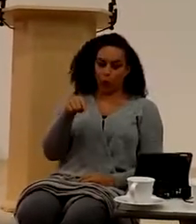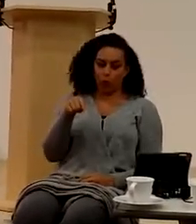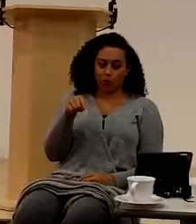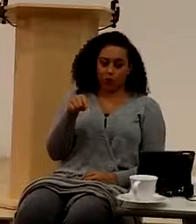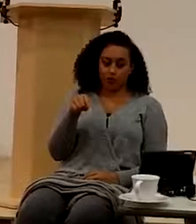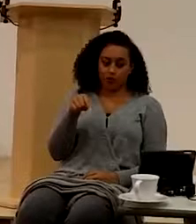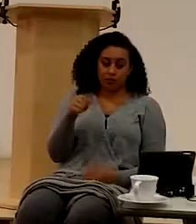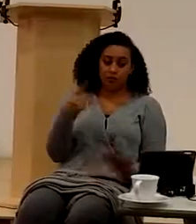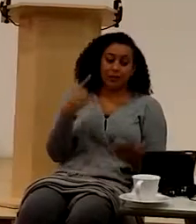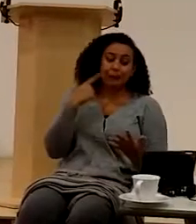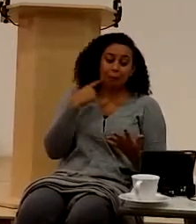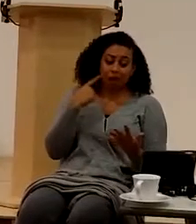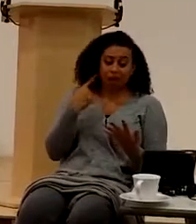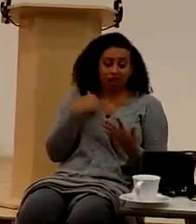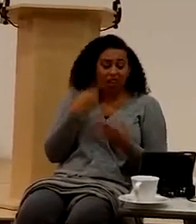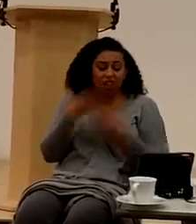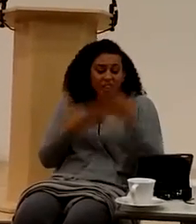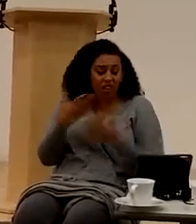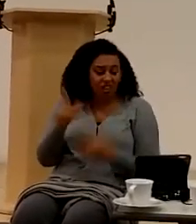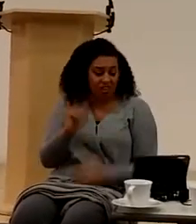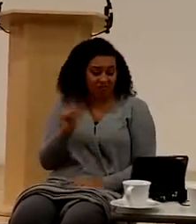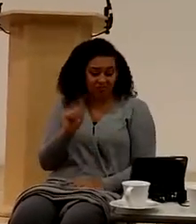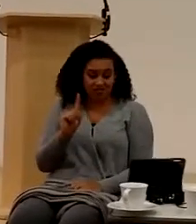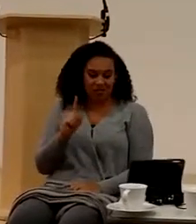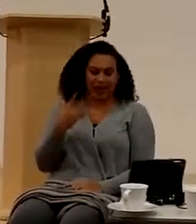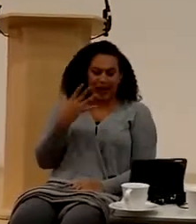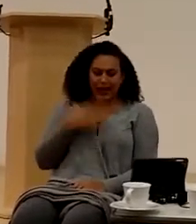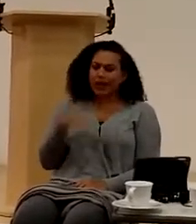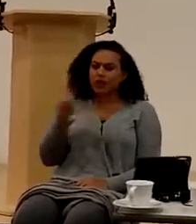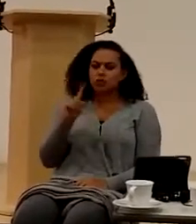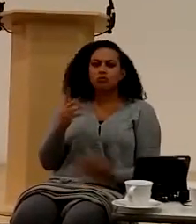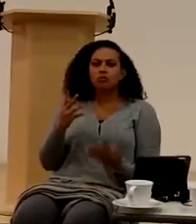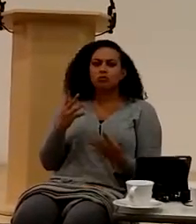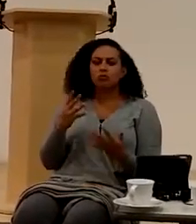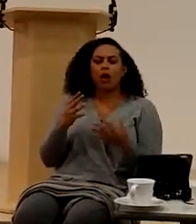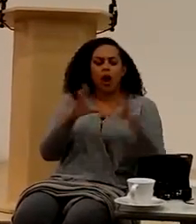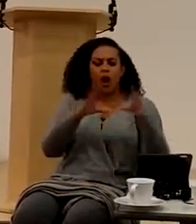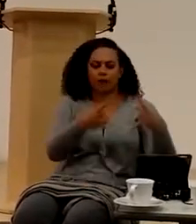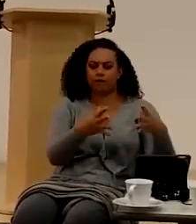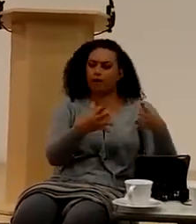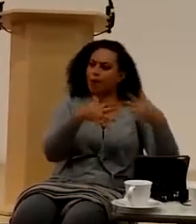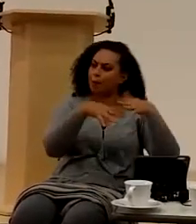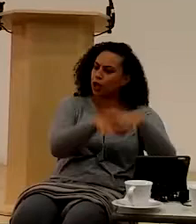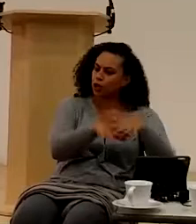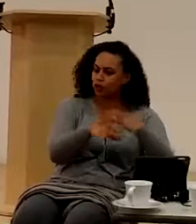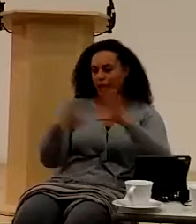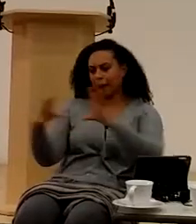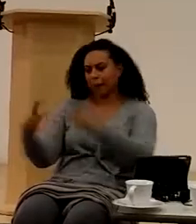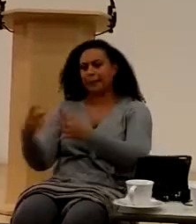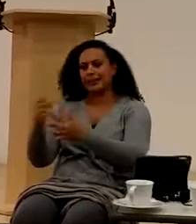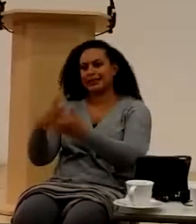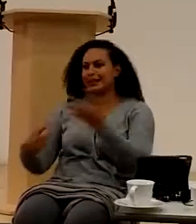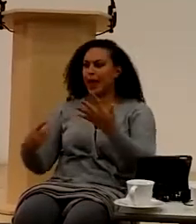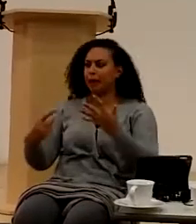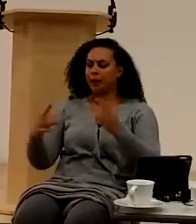structures, system and practice which are